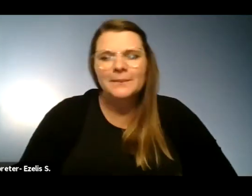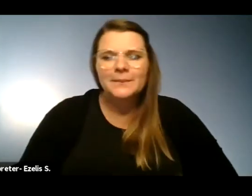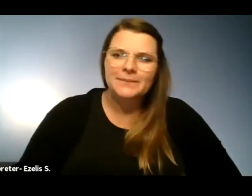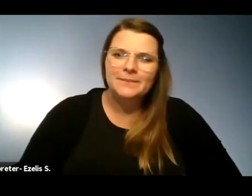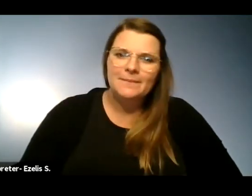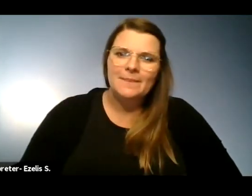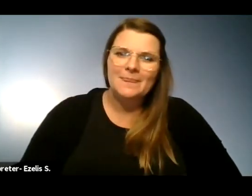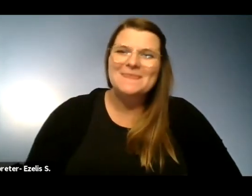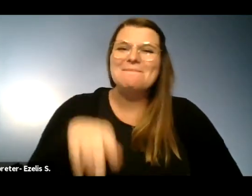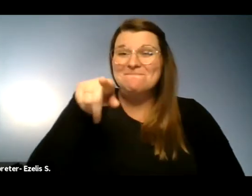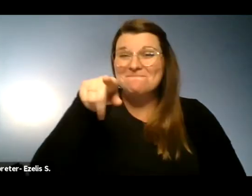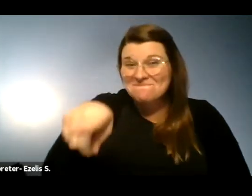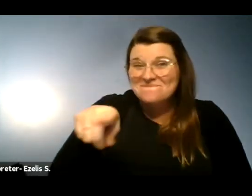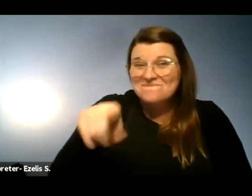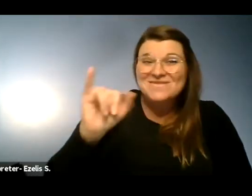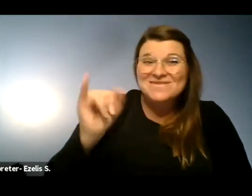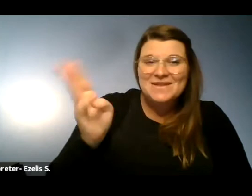So here we have Skylar.